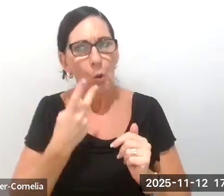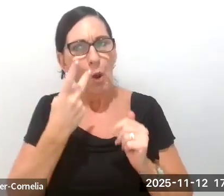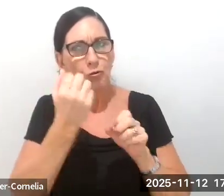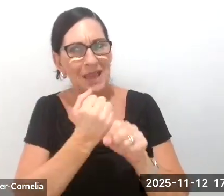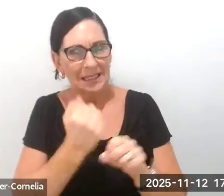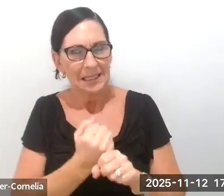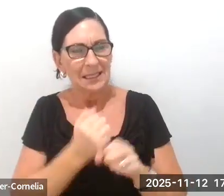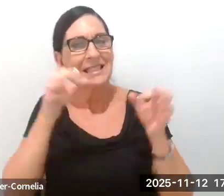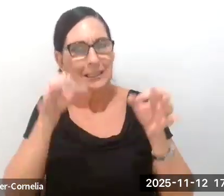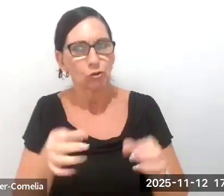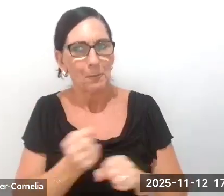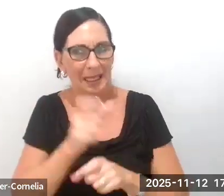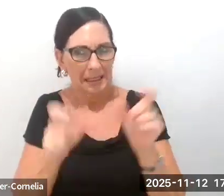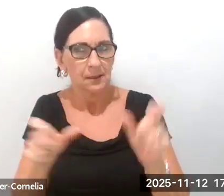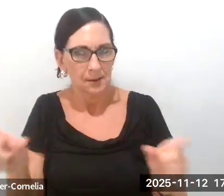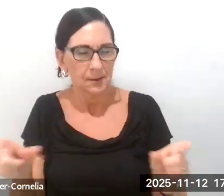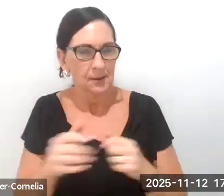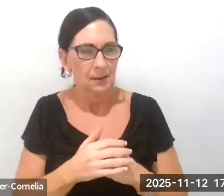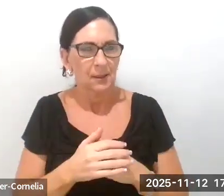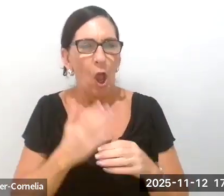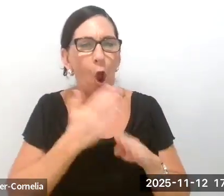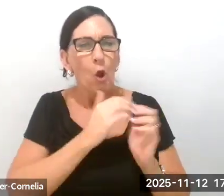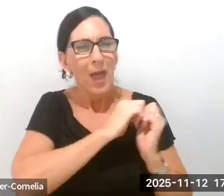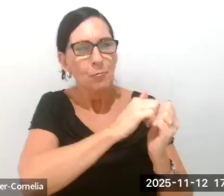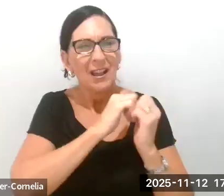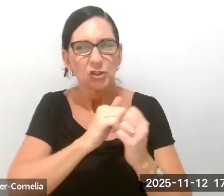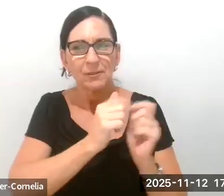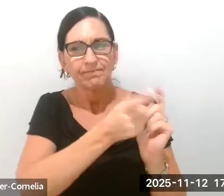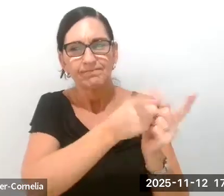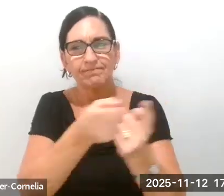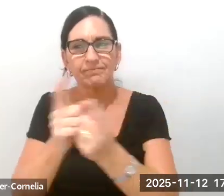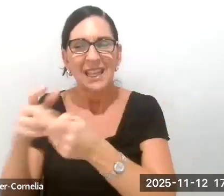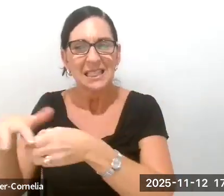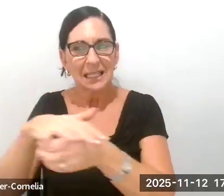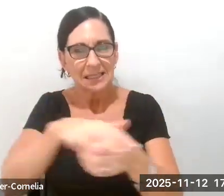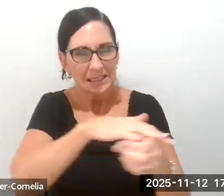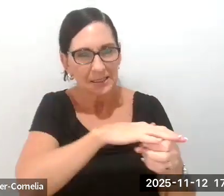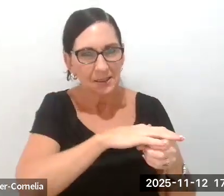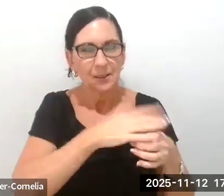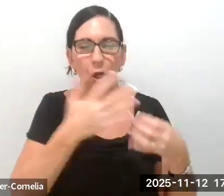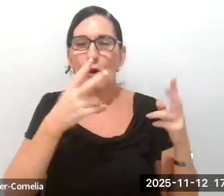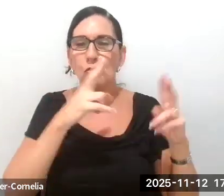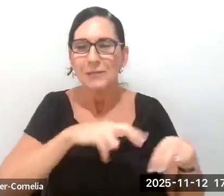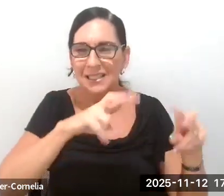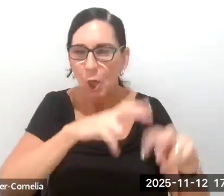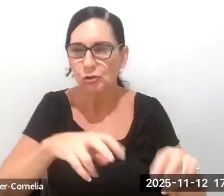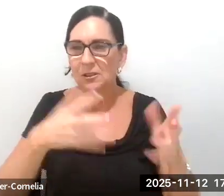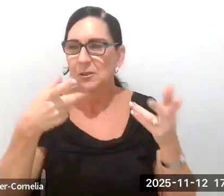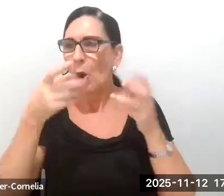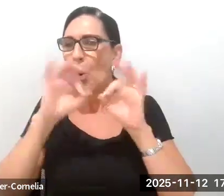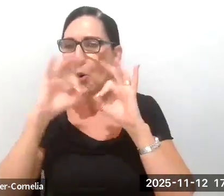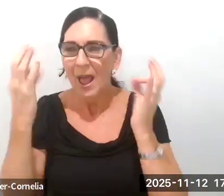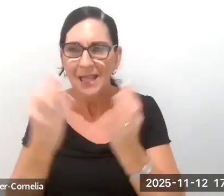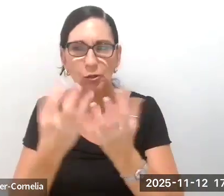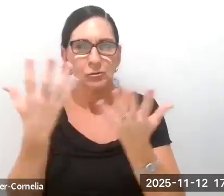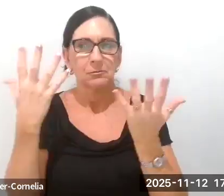process. Collaboration across sectors. We foster partnerships between researchers, organisations,